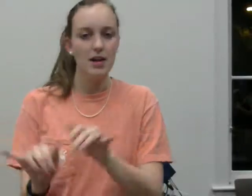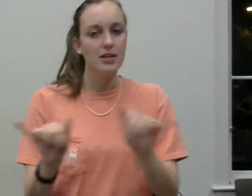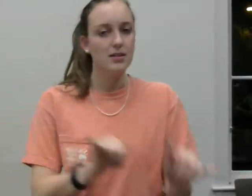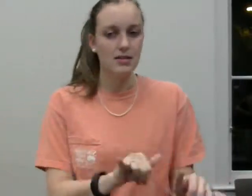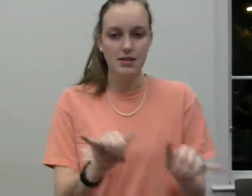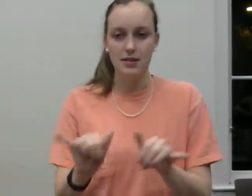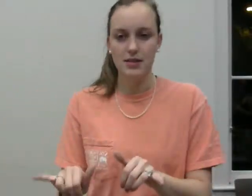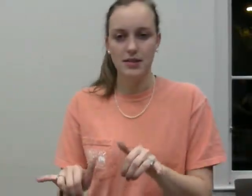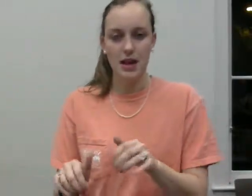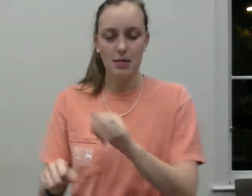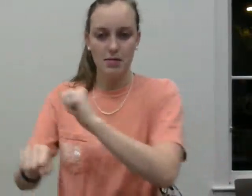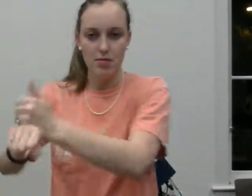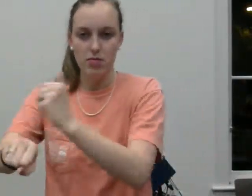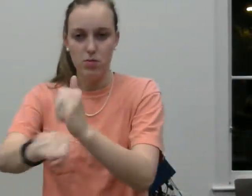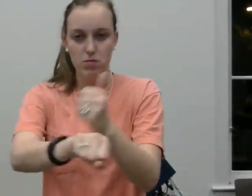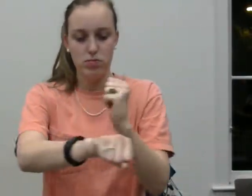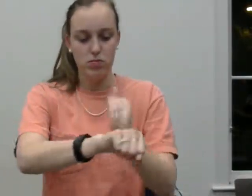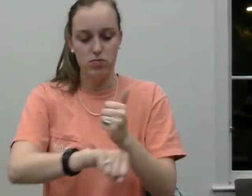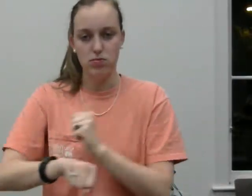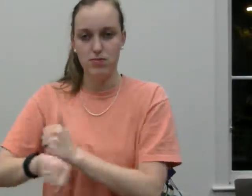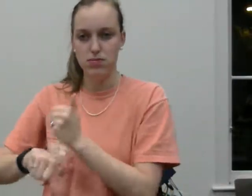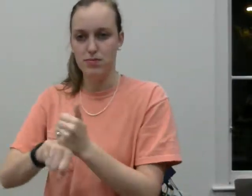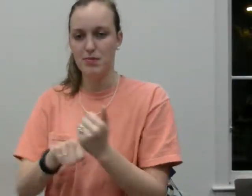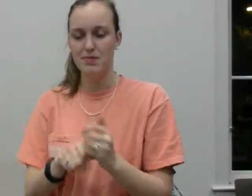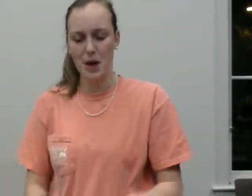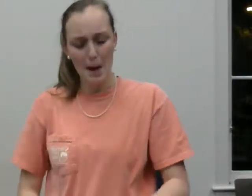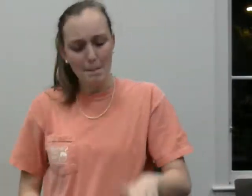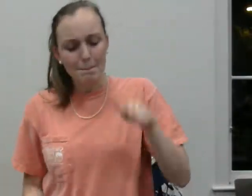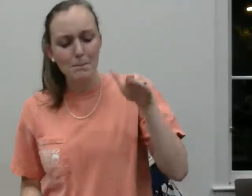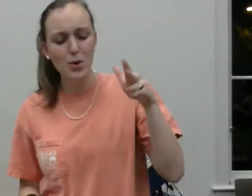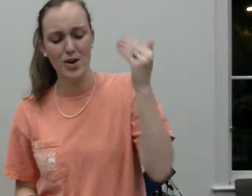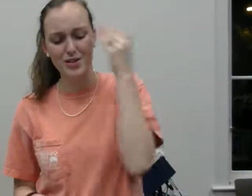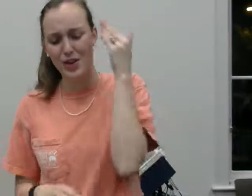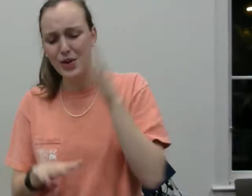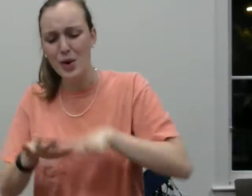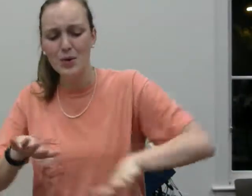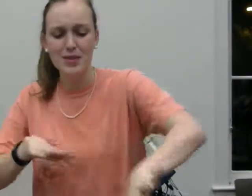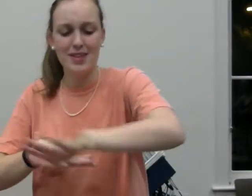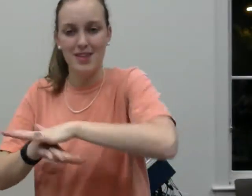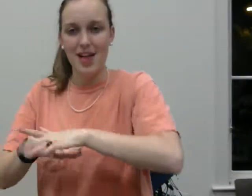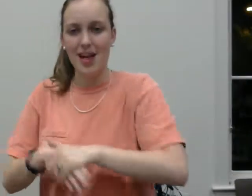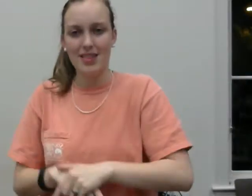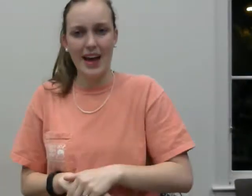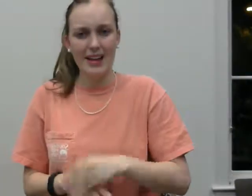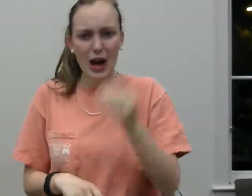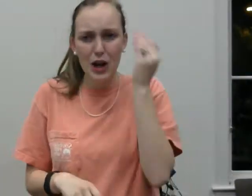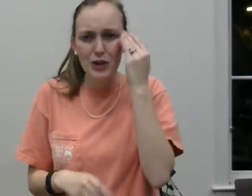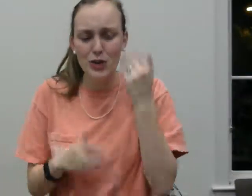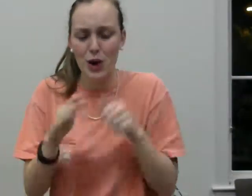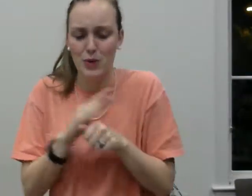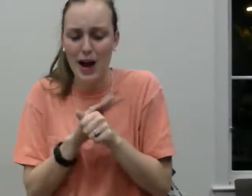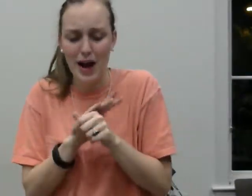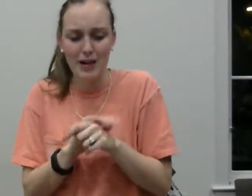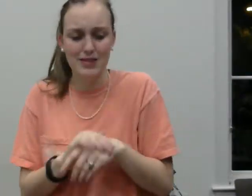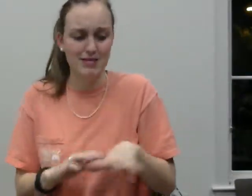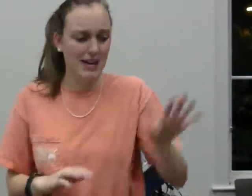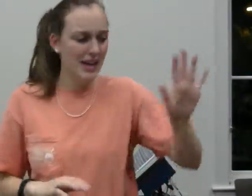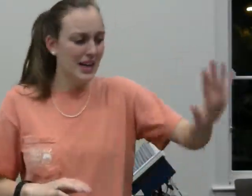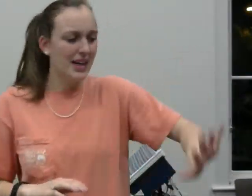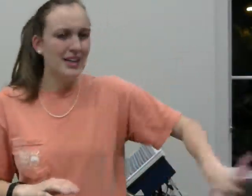soil. For generations they lived here. These British soldiers, they had never been here before, some of them. They had never been down in the South before, some of them. They didn't know the land. They didn't know